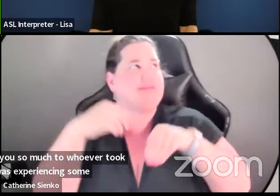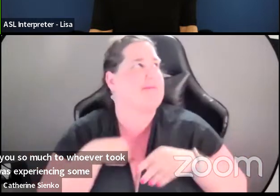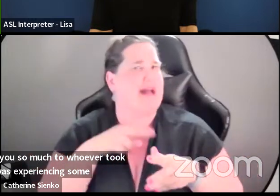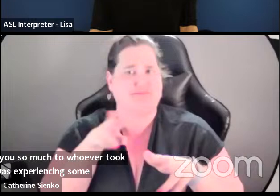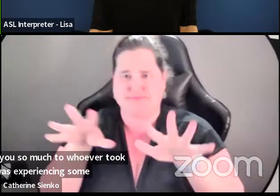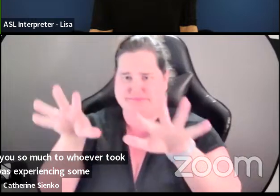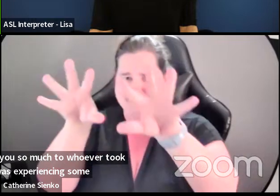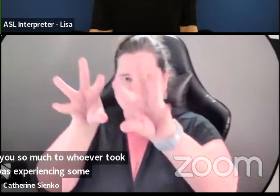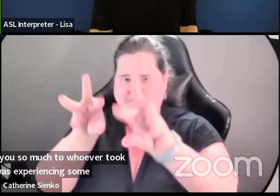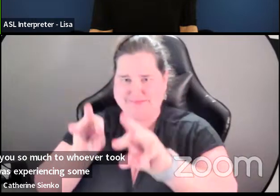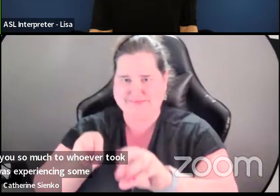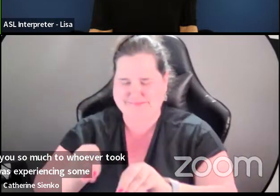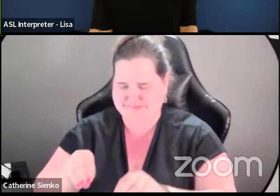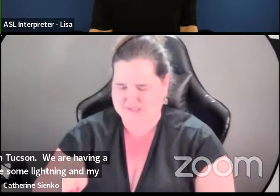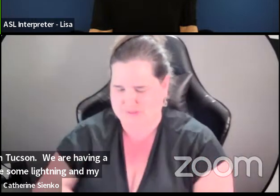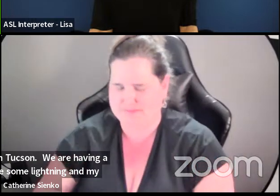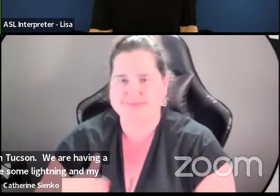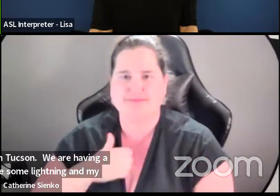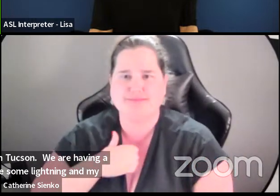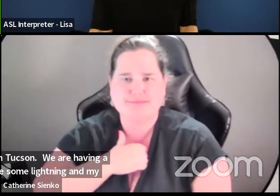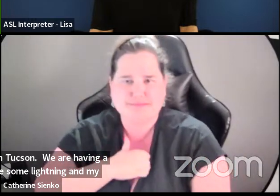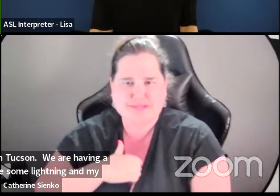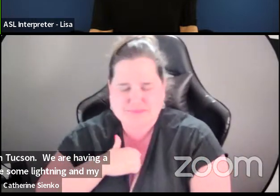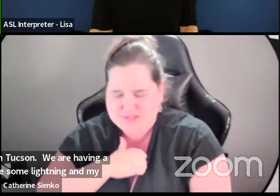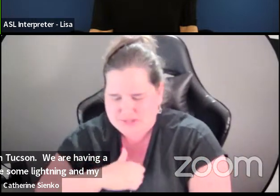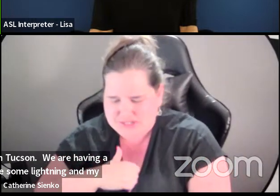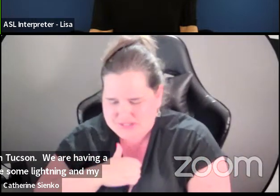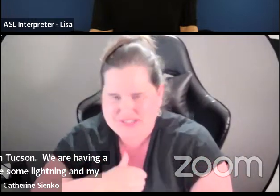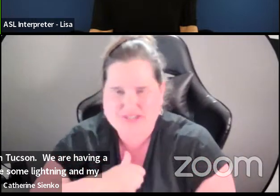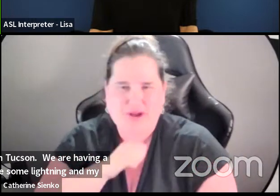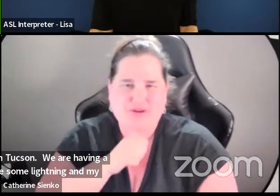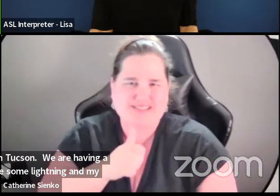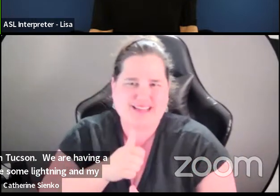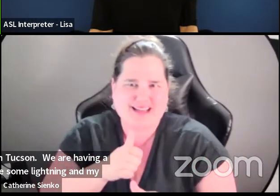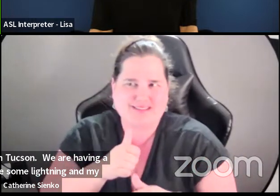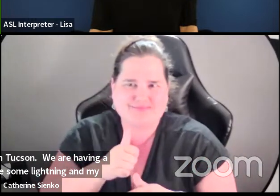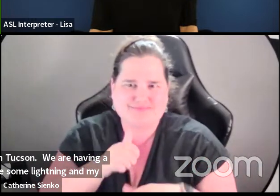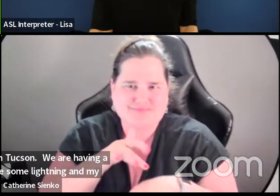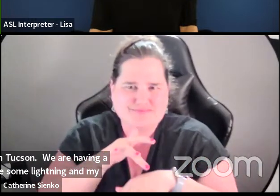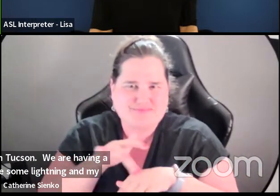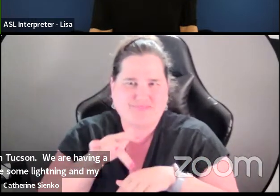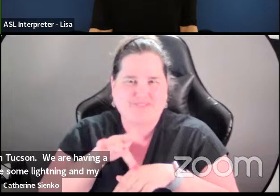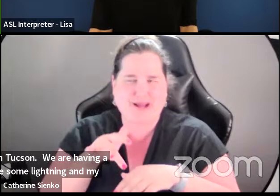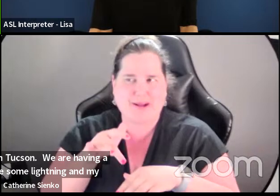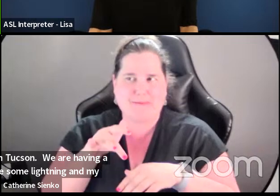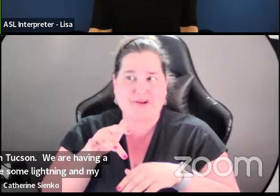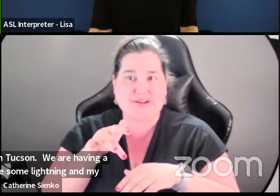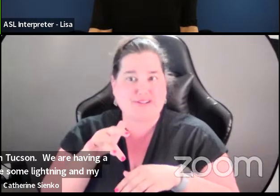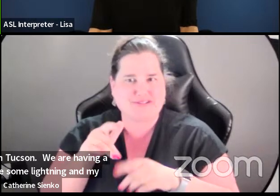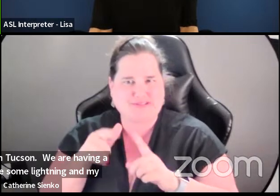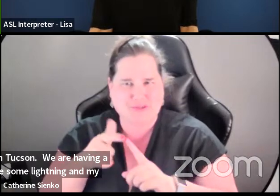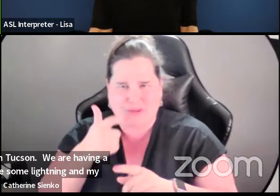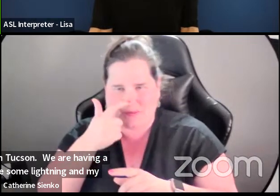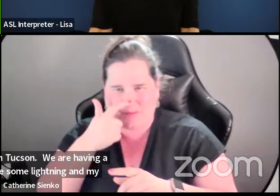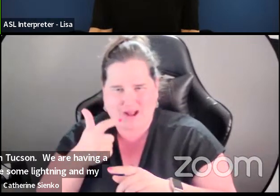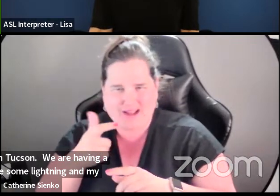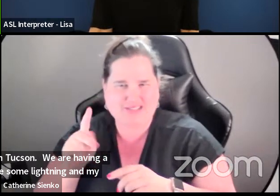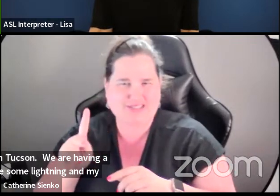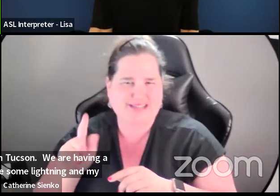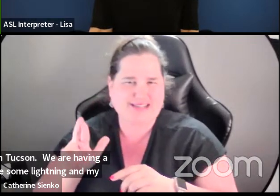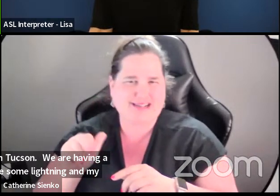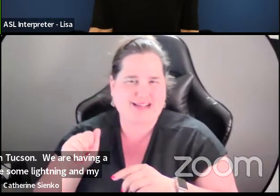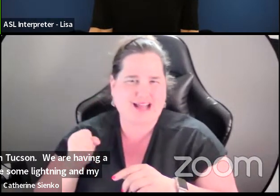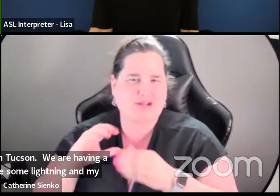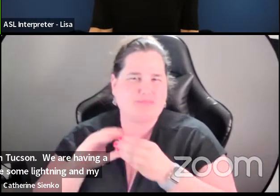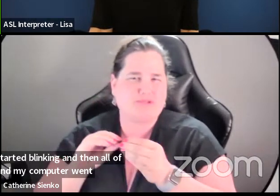out. Imagine my confusion when the lights started blinking and then all my power just went out, my computer went off. So thank